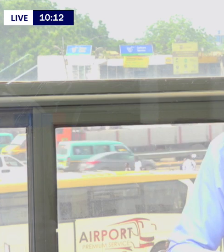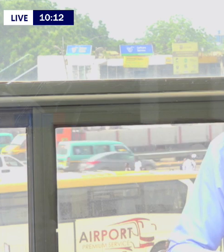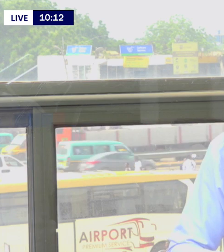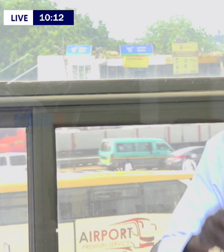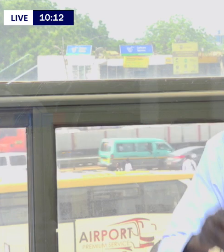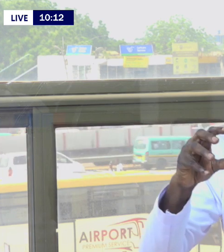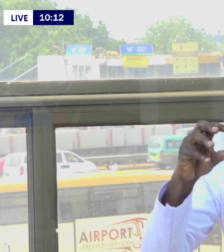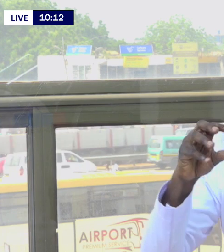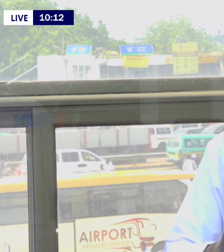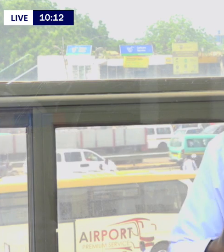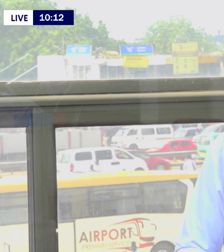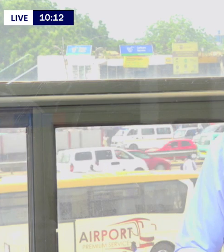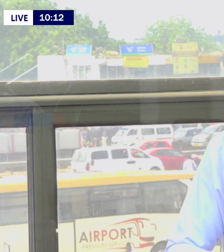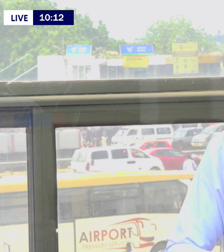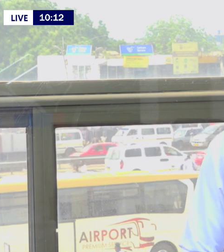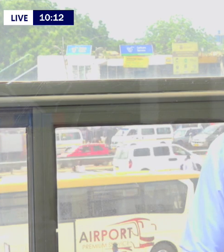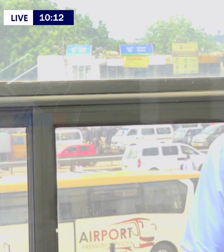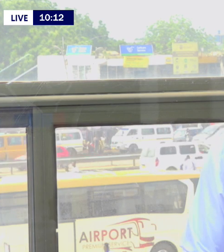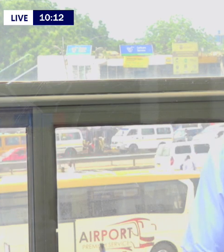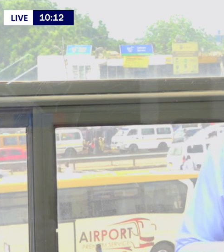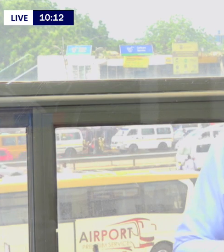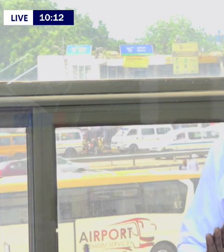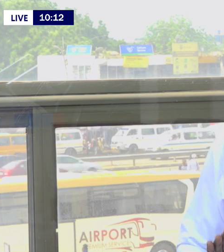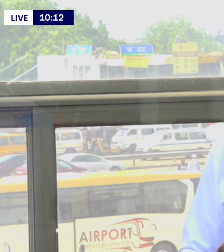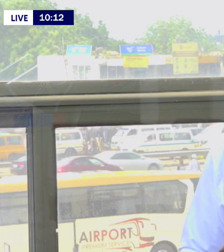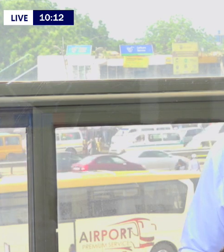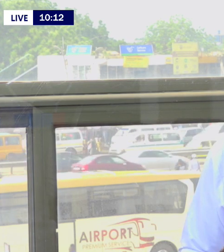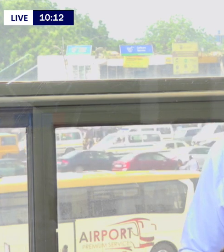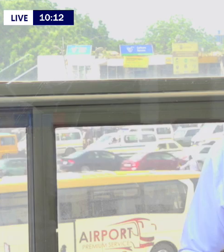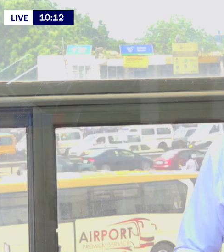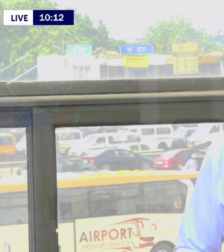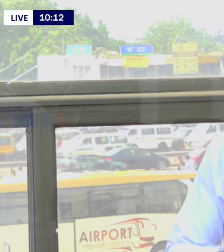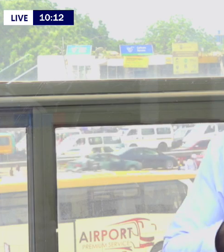Ghana ha, ye register no, and some womb as MPP.